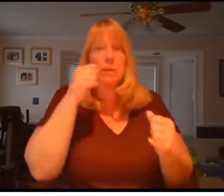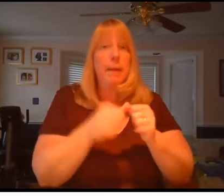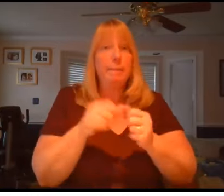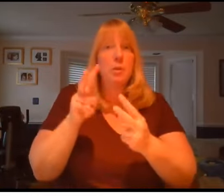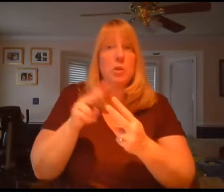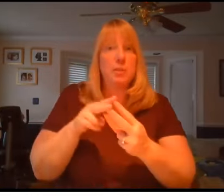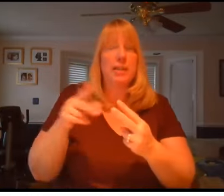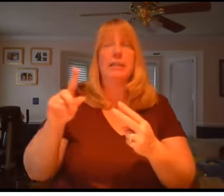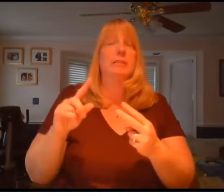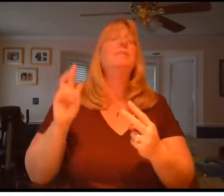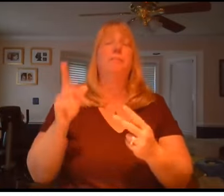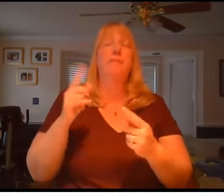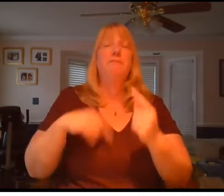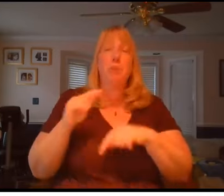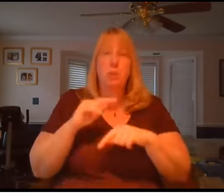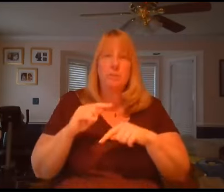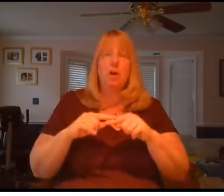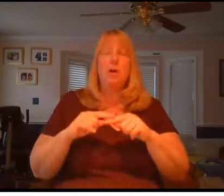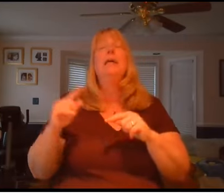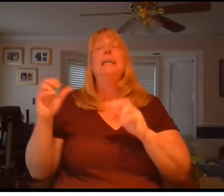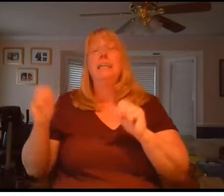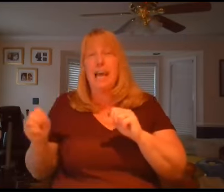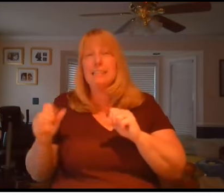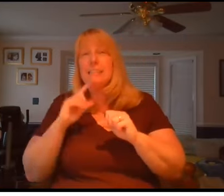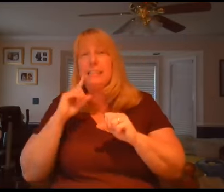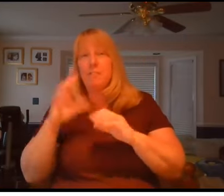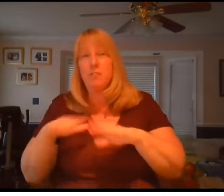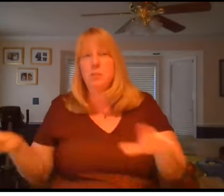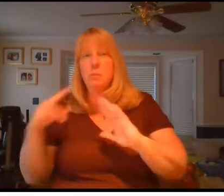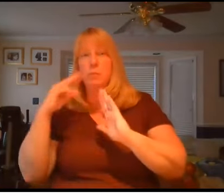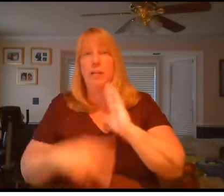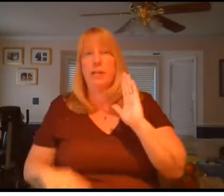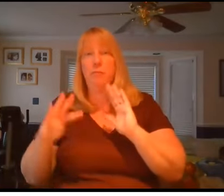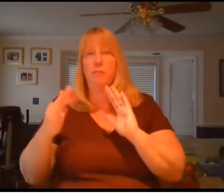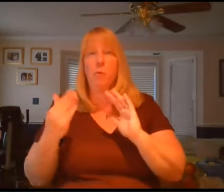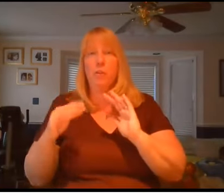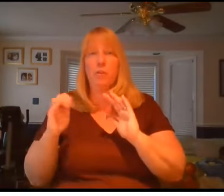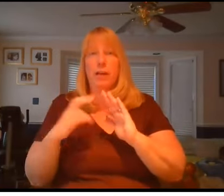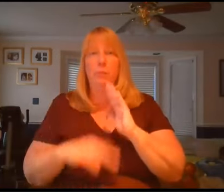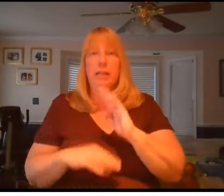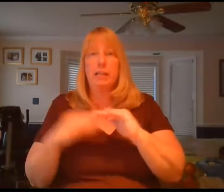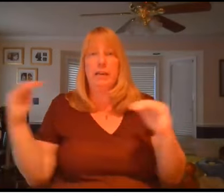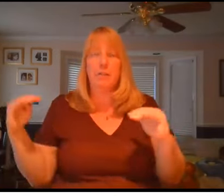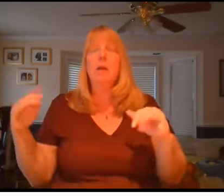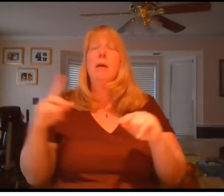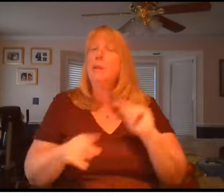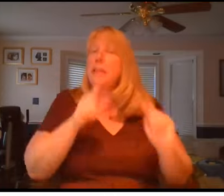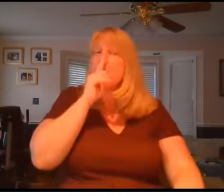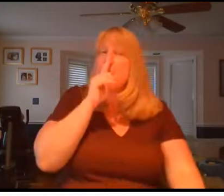For their ideas of what to do, remember, first of all, yes, deaf children were at